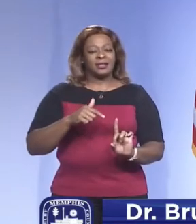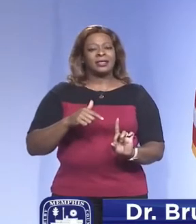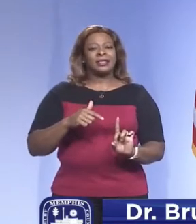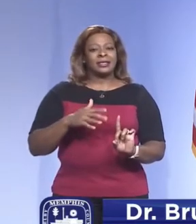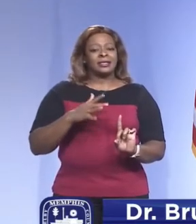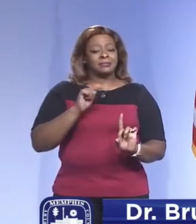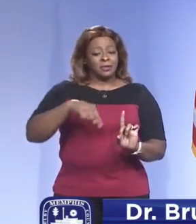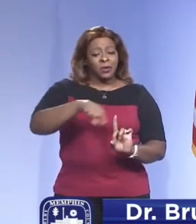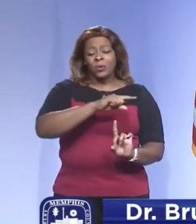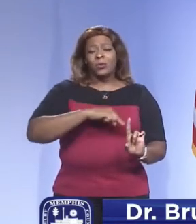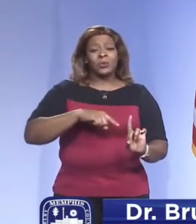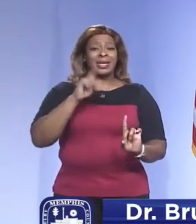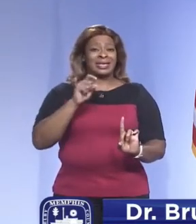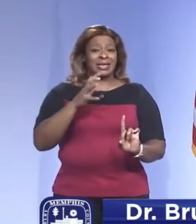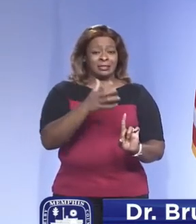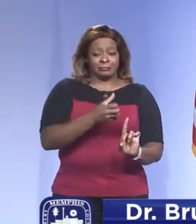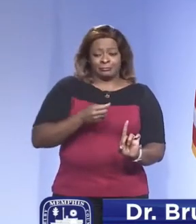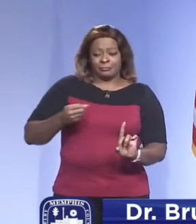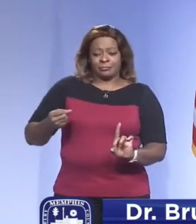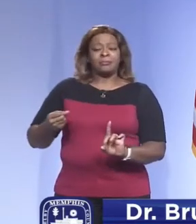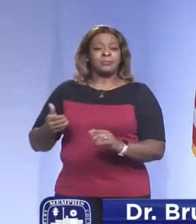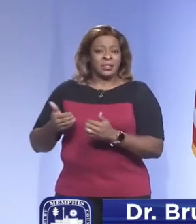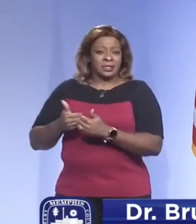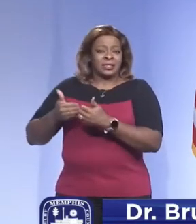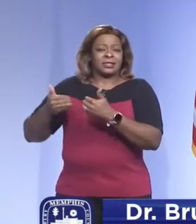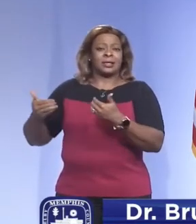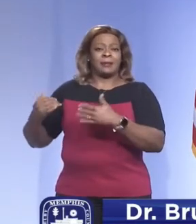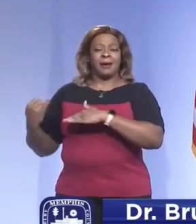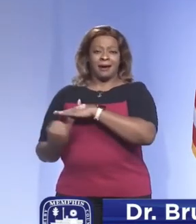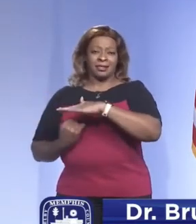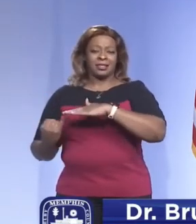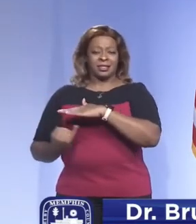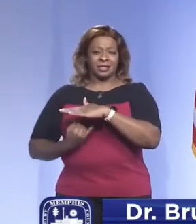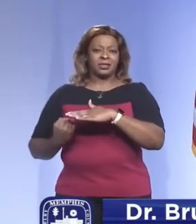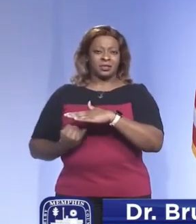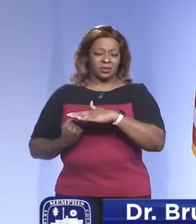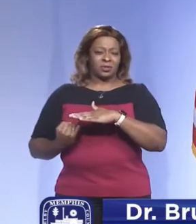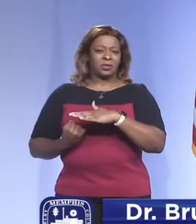place those who need to be placed in isolation,